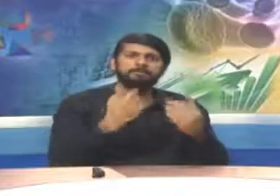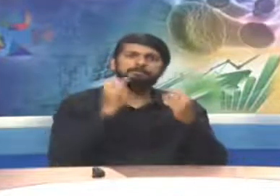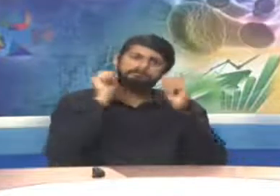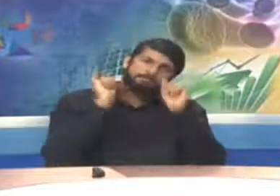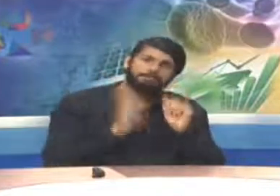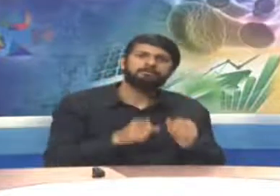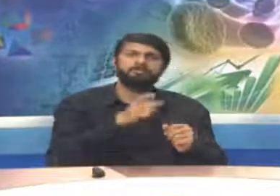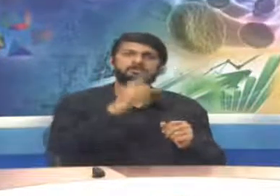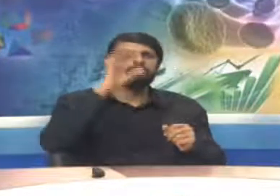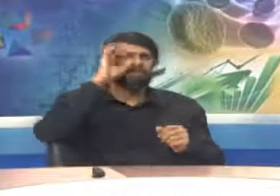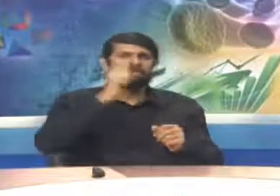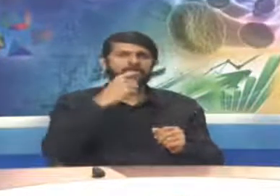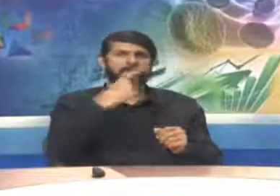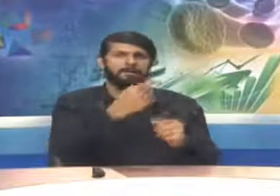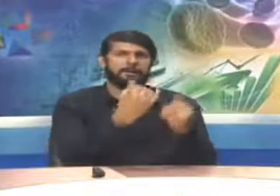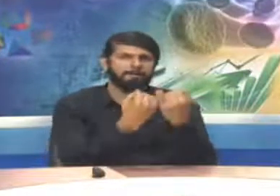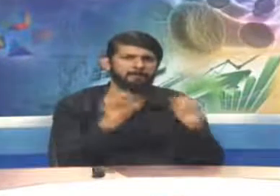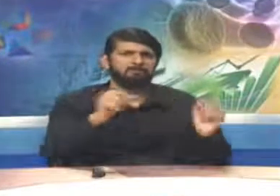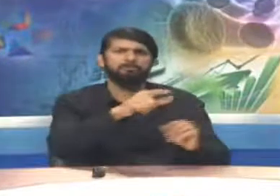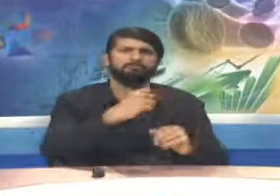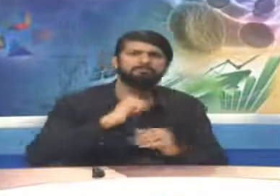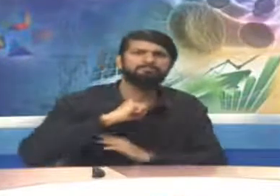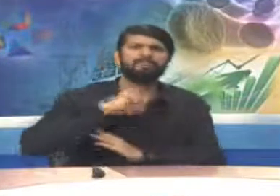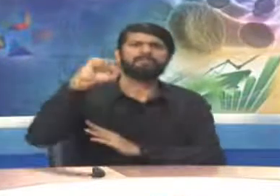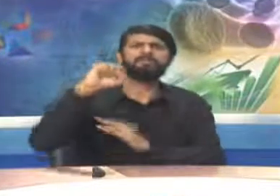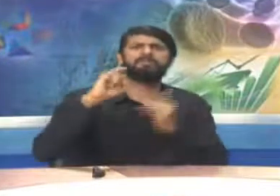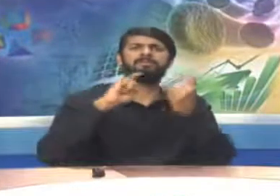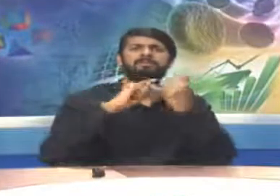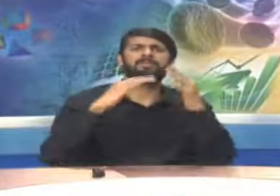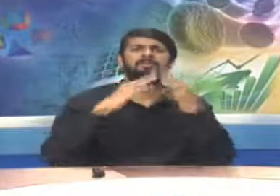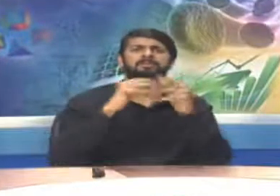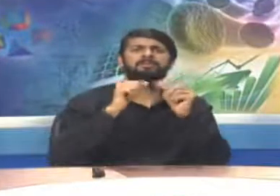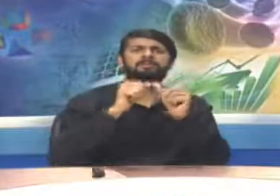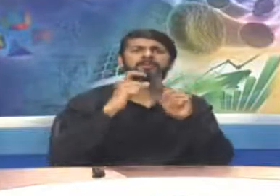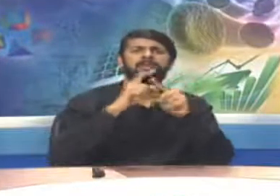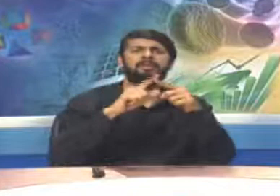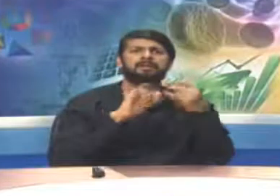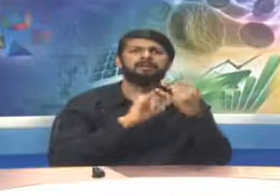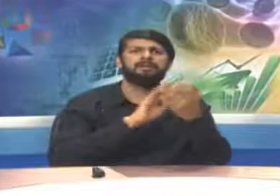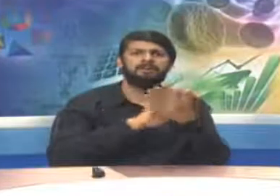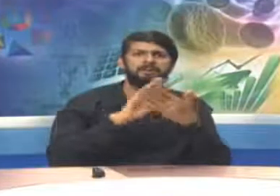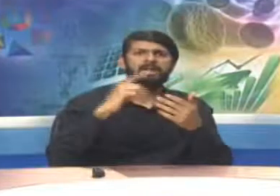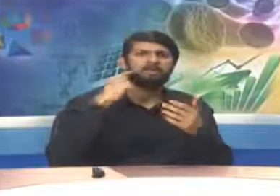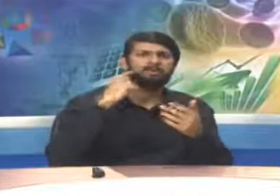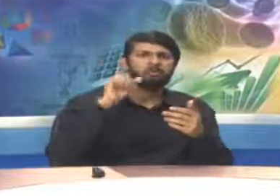use things produced in our neighborhood in preference